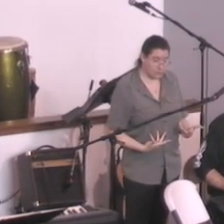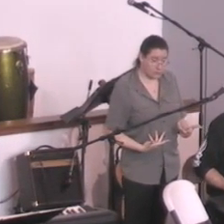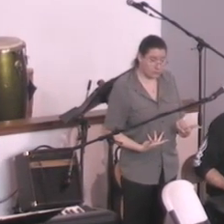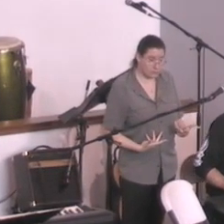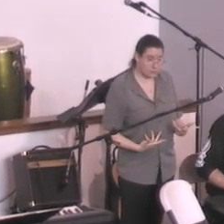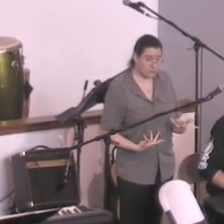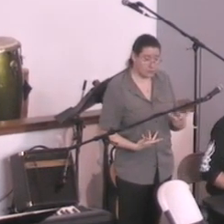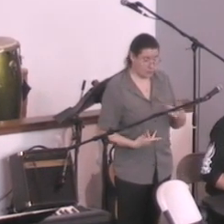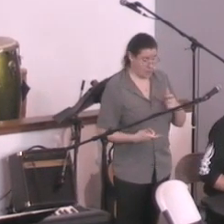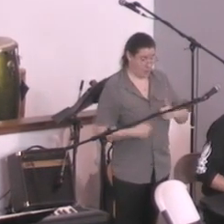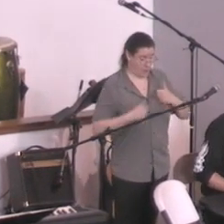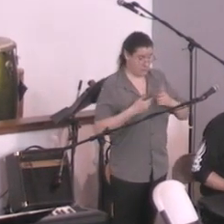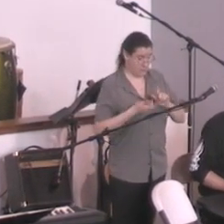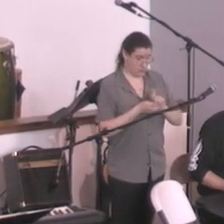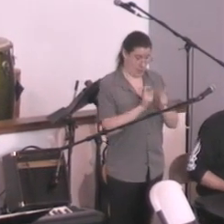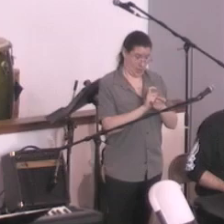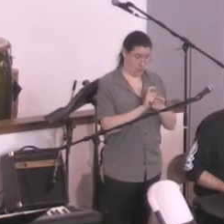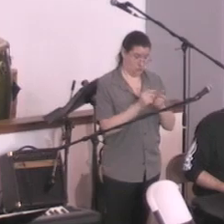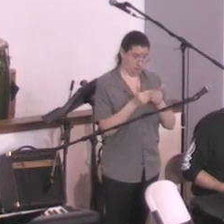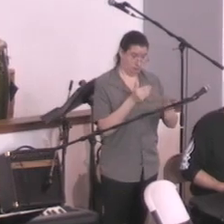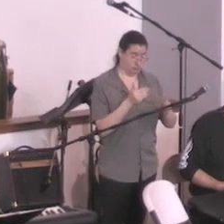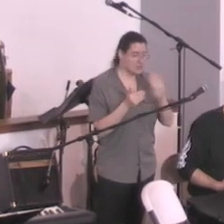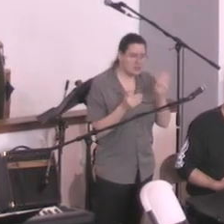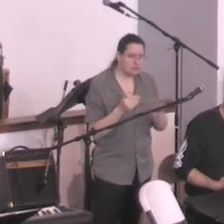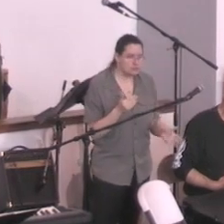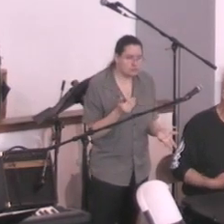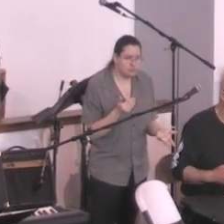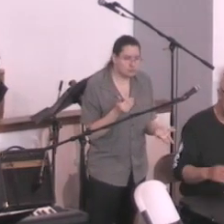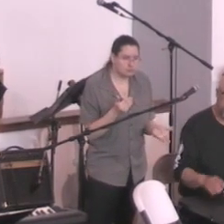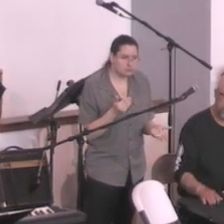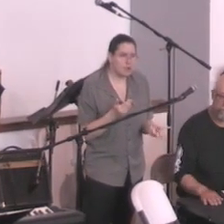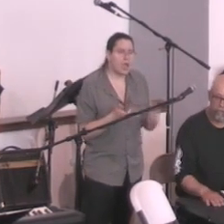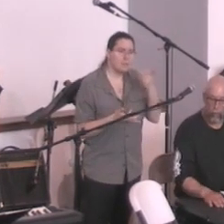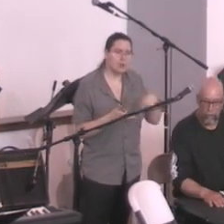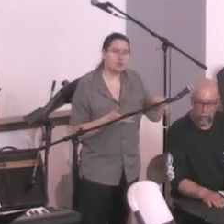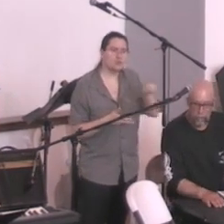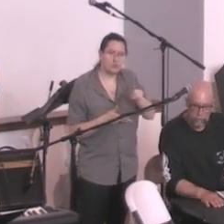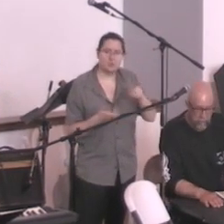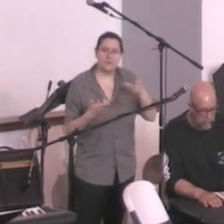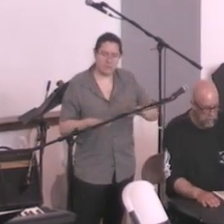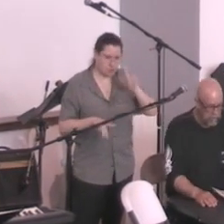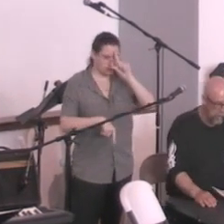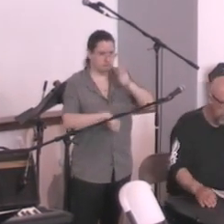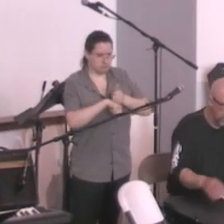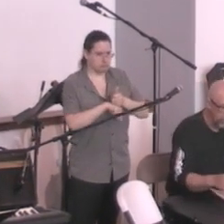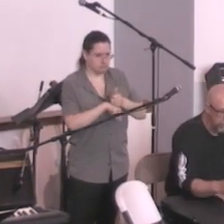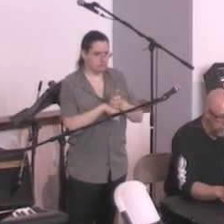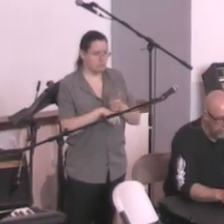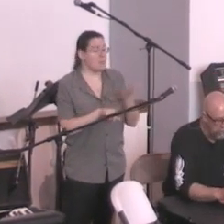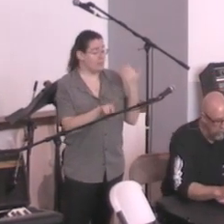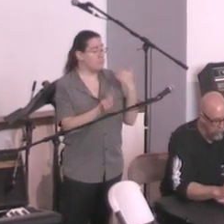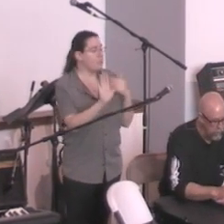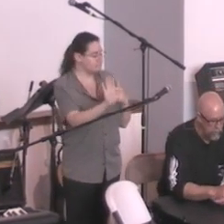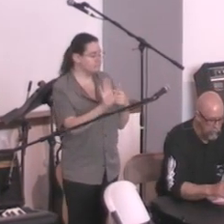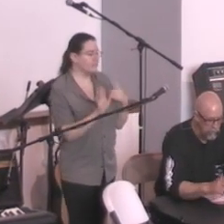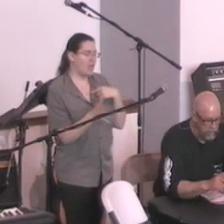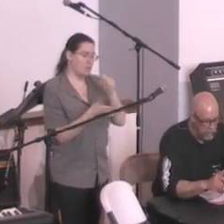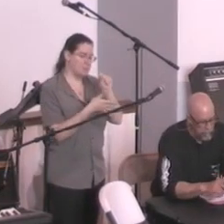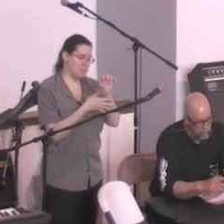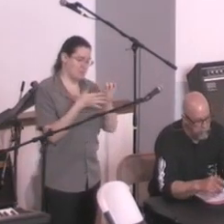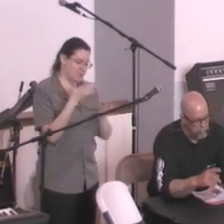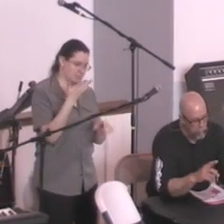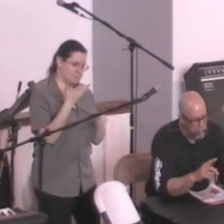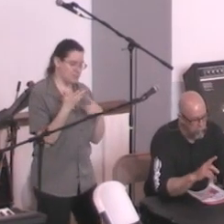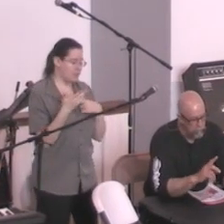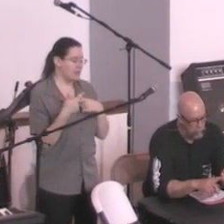you're not going to change. How many have decided before, and I can go through the, I'm going to quit drinking,